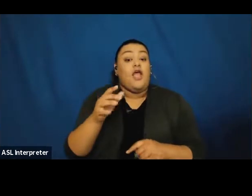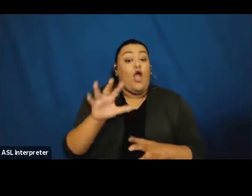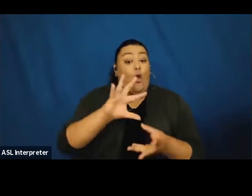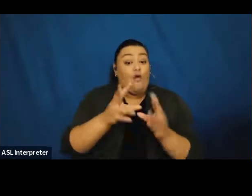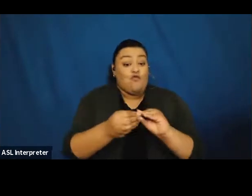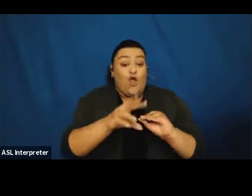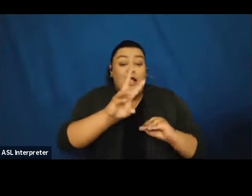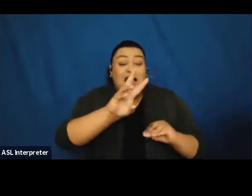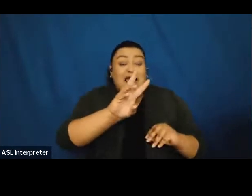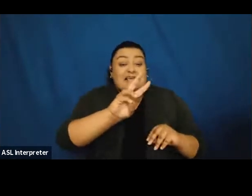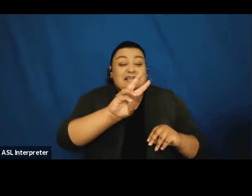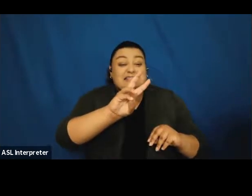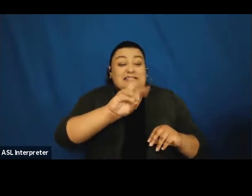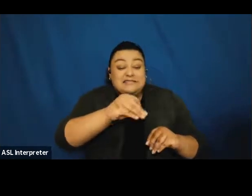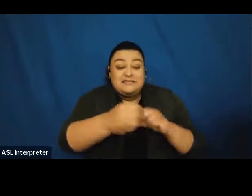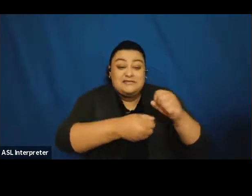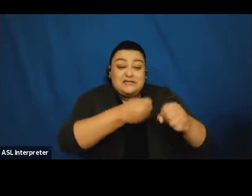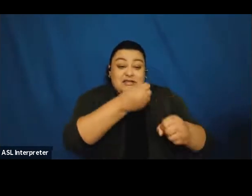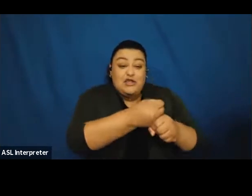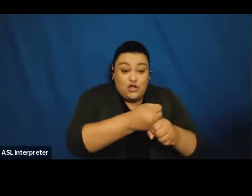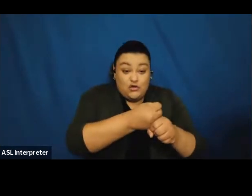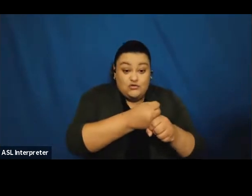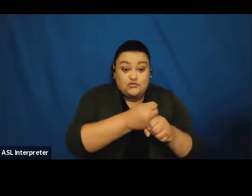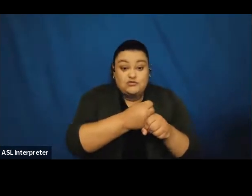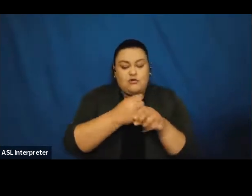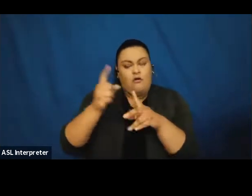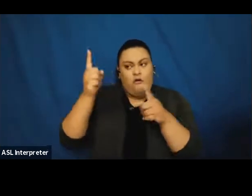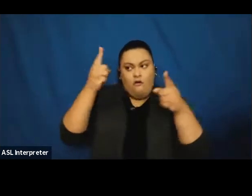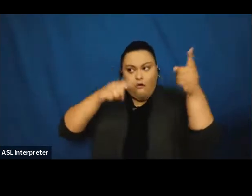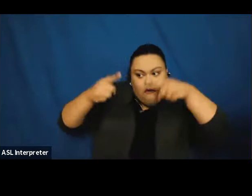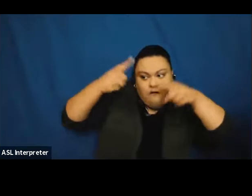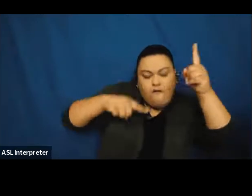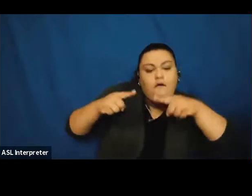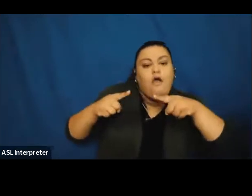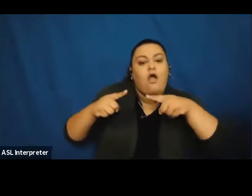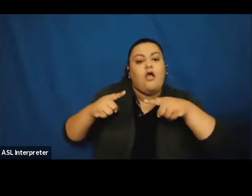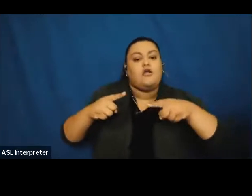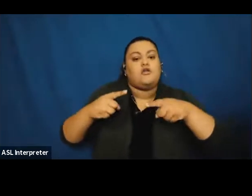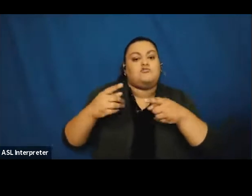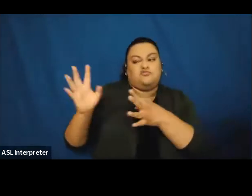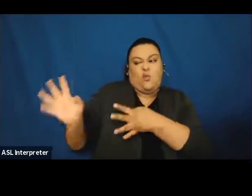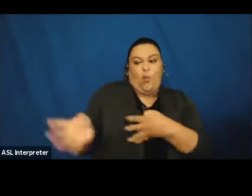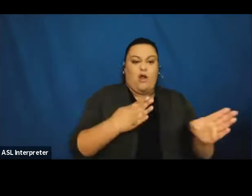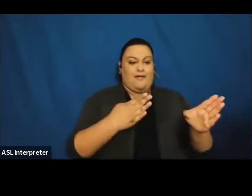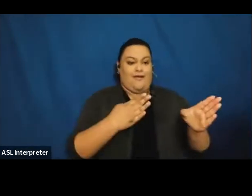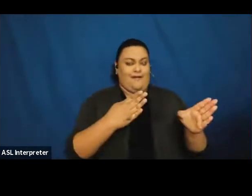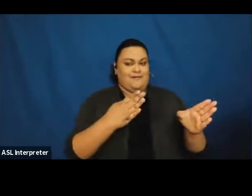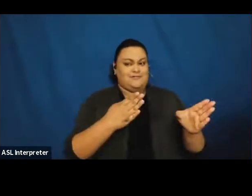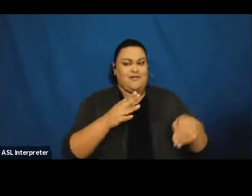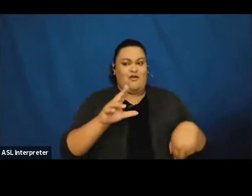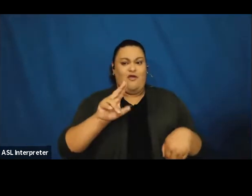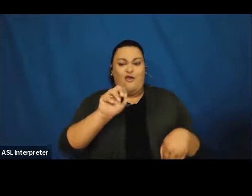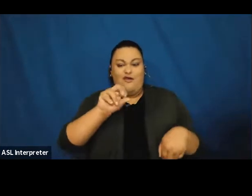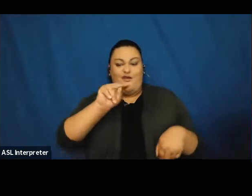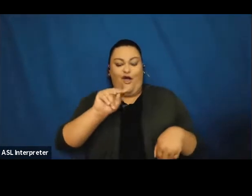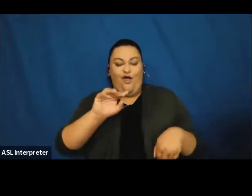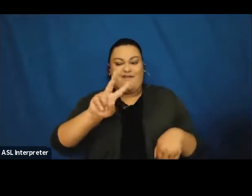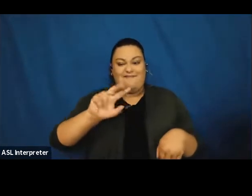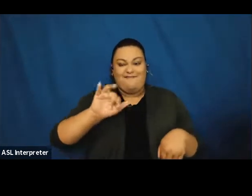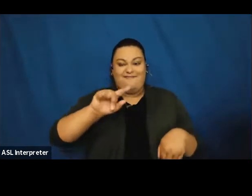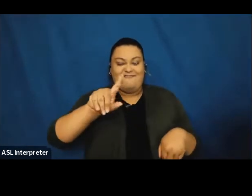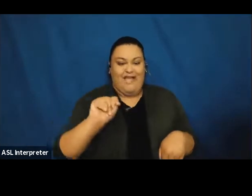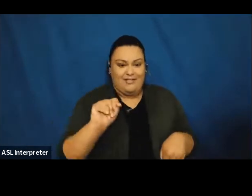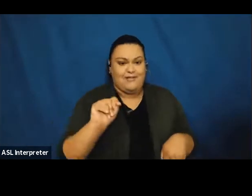conspiring to organize nonviolent student protests. Can you believe that? I could not believe that. Gee, wow! I said, this